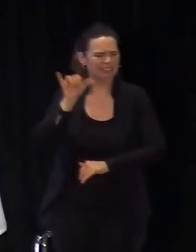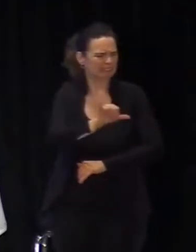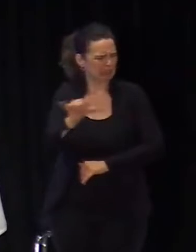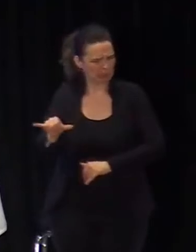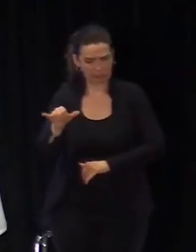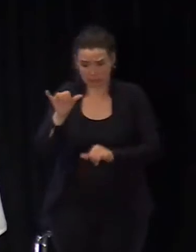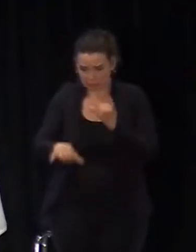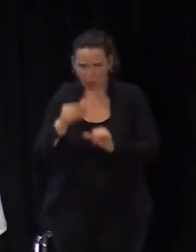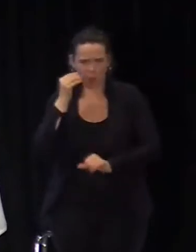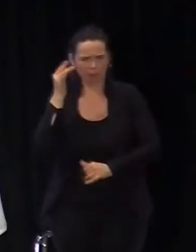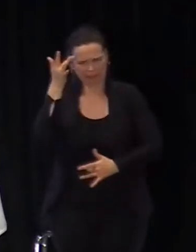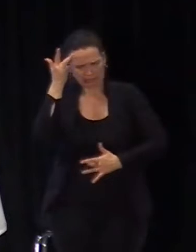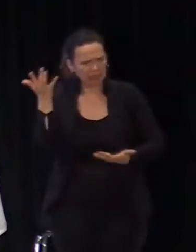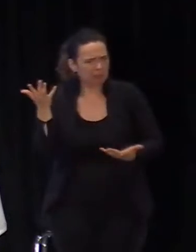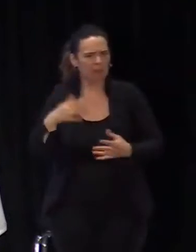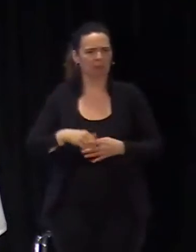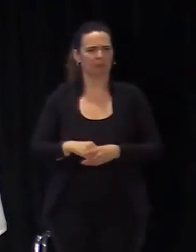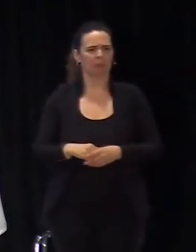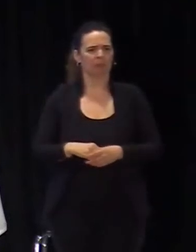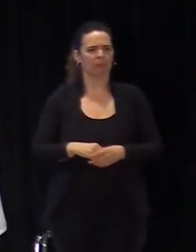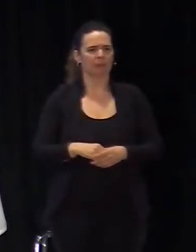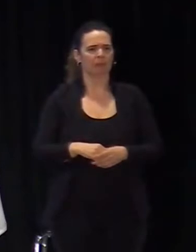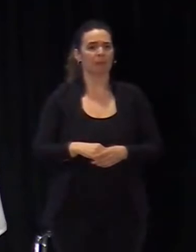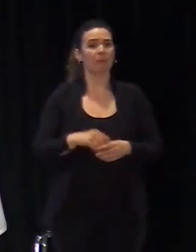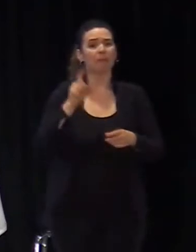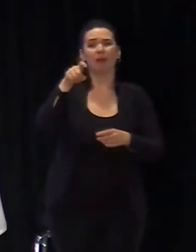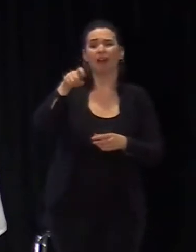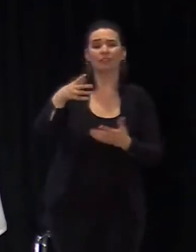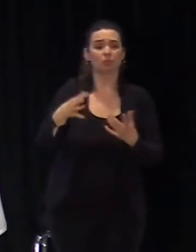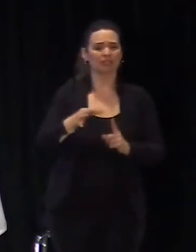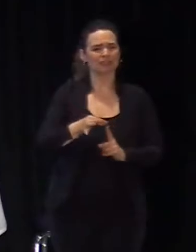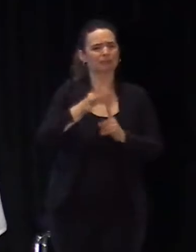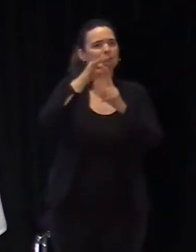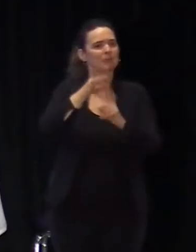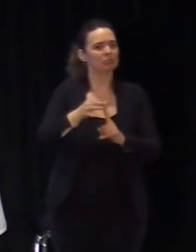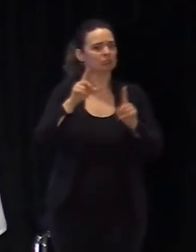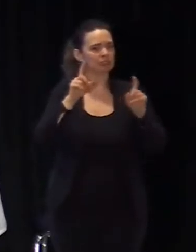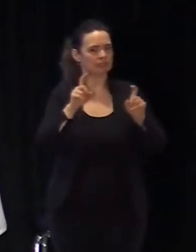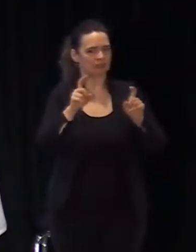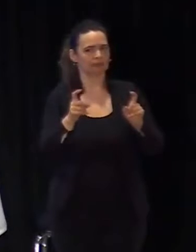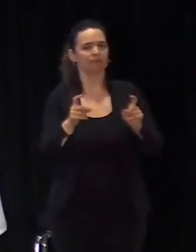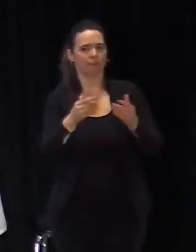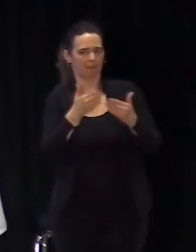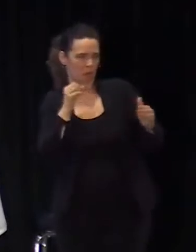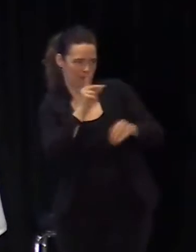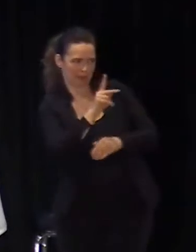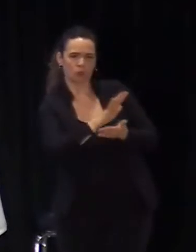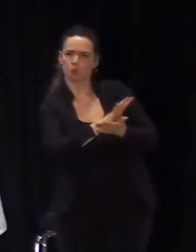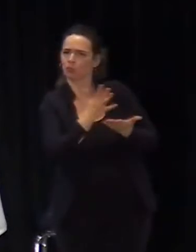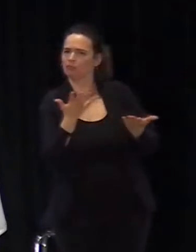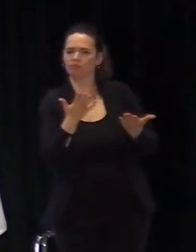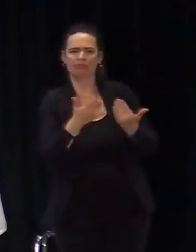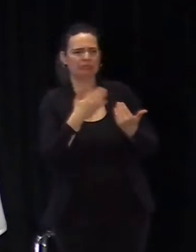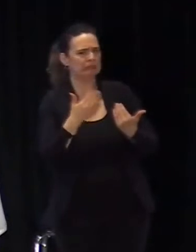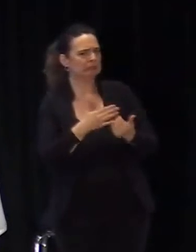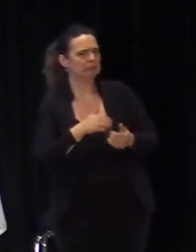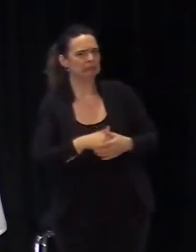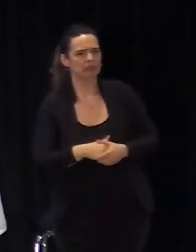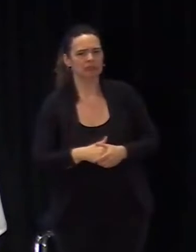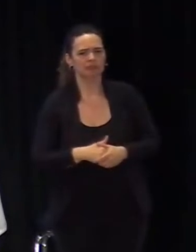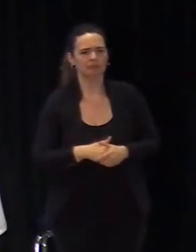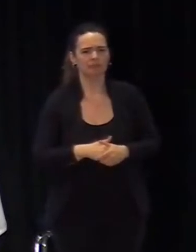right? So these are kids that are showing no signs of being sick, yet we're still testing them but by the thousands. And the